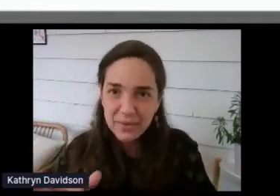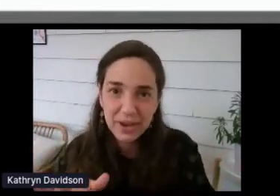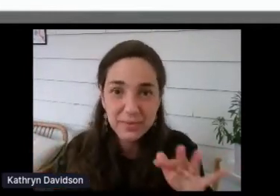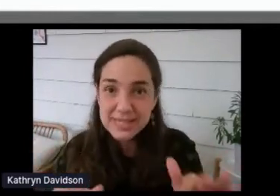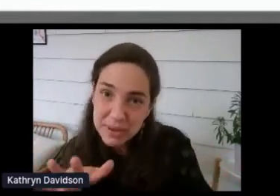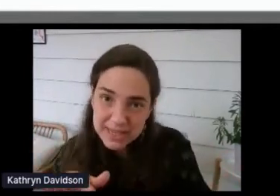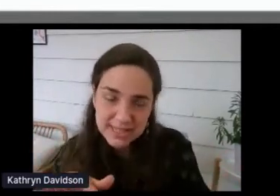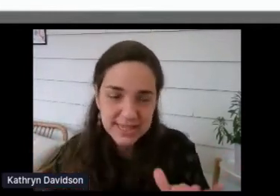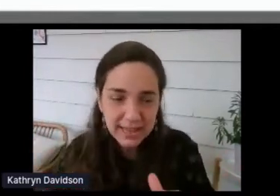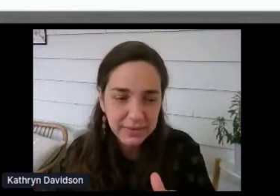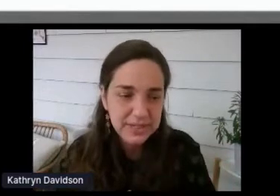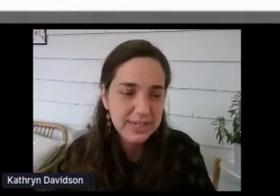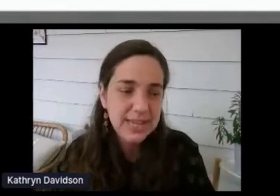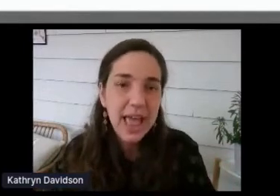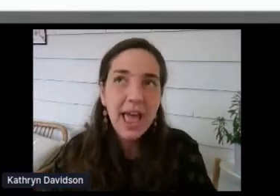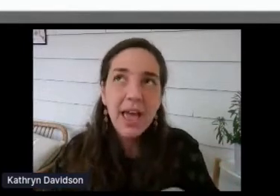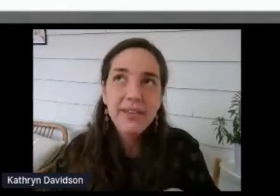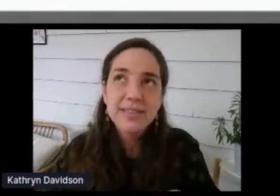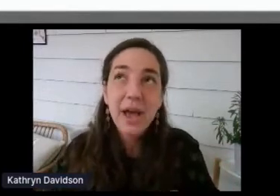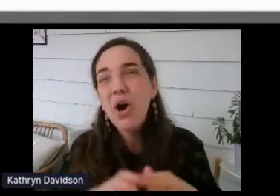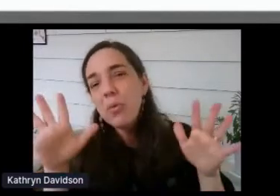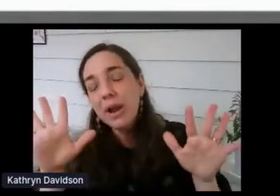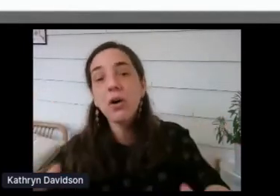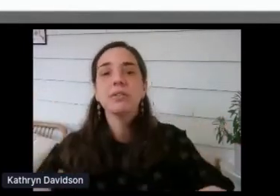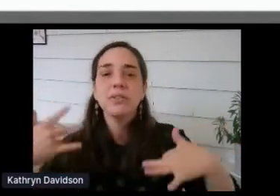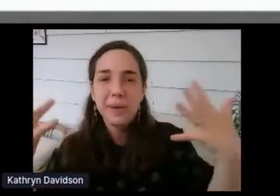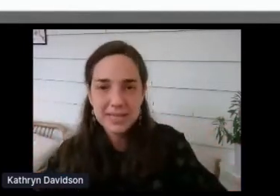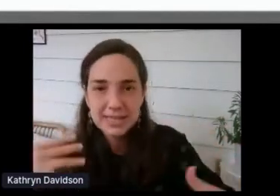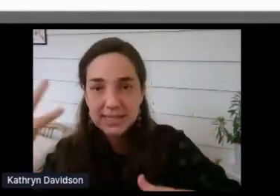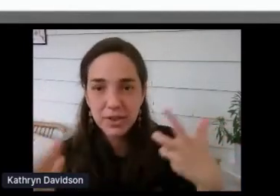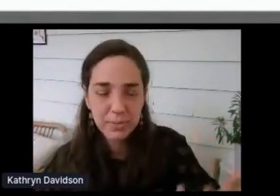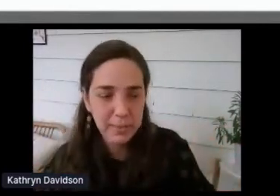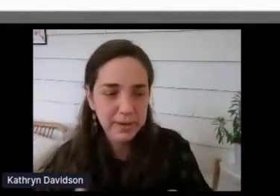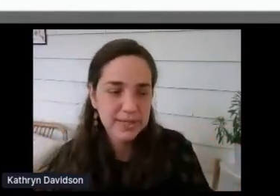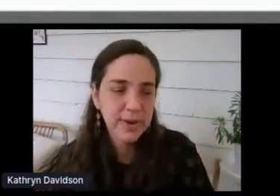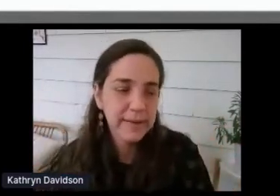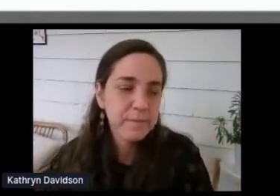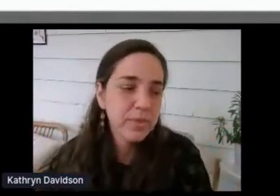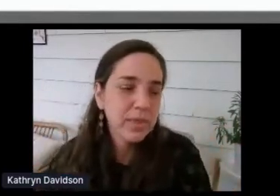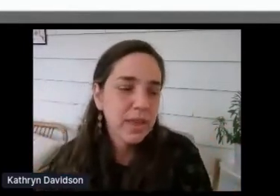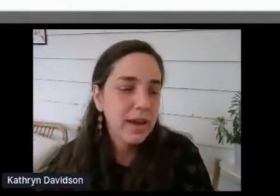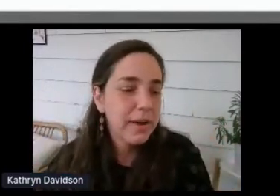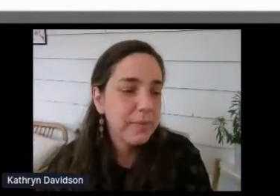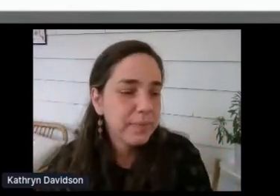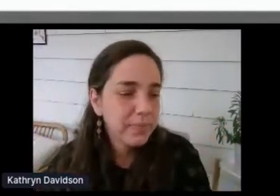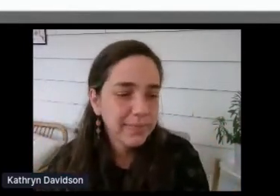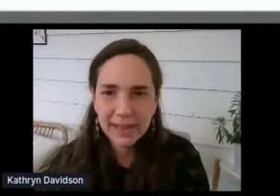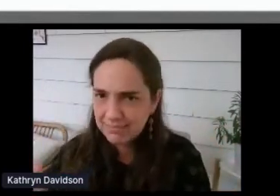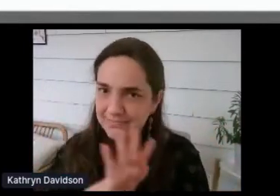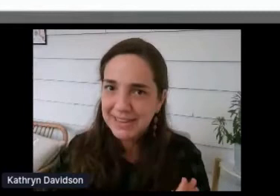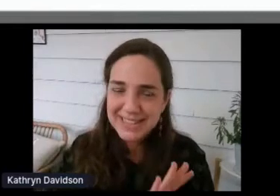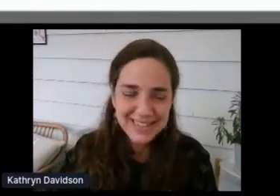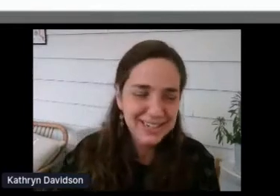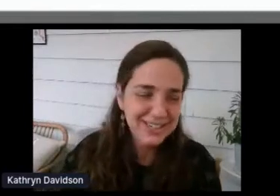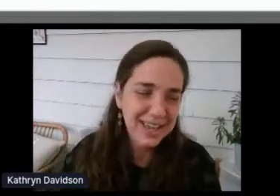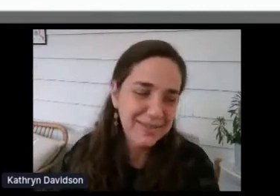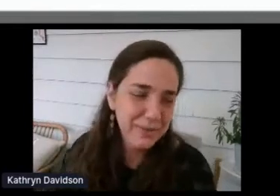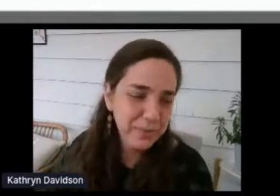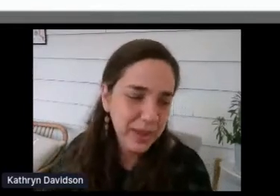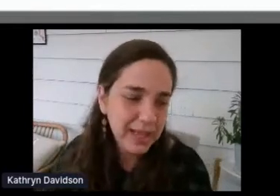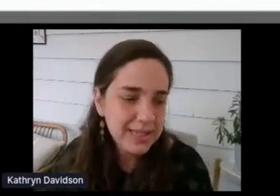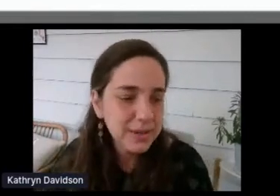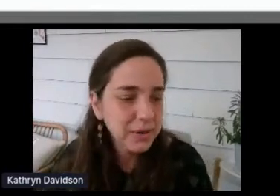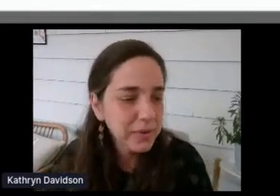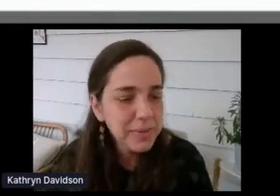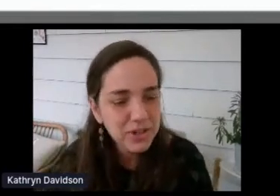kind of thing going on with space and sign languages. And you say, oh, but also space has these other properties, right? Like the list that I just gave